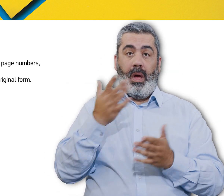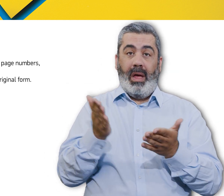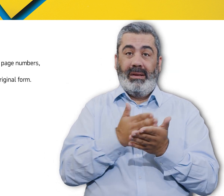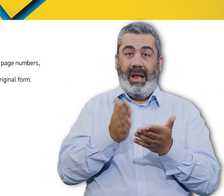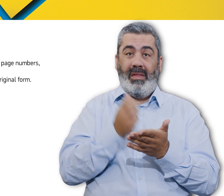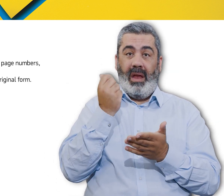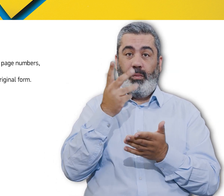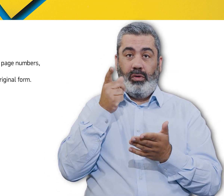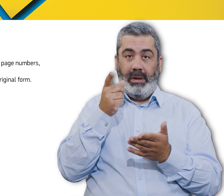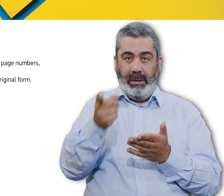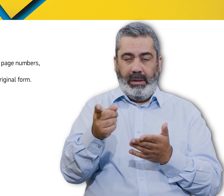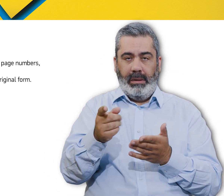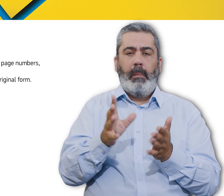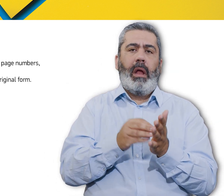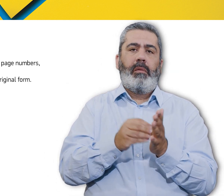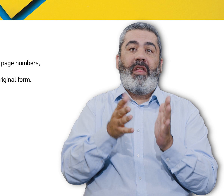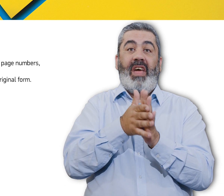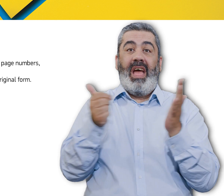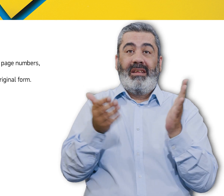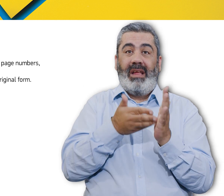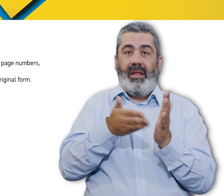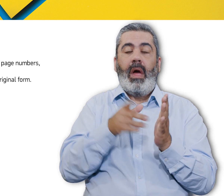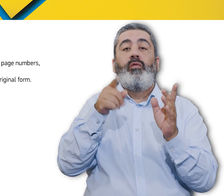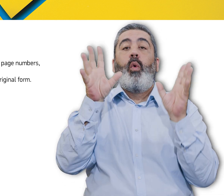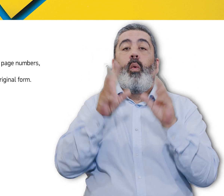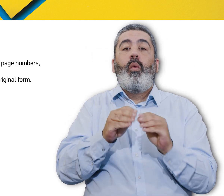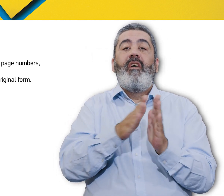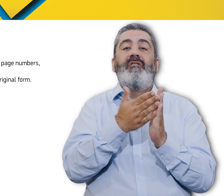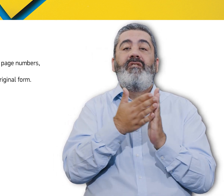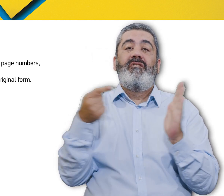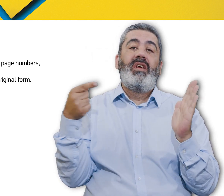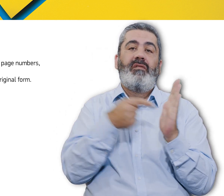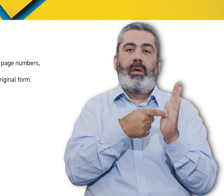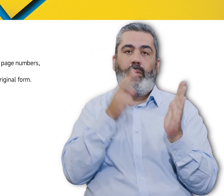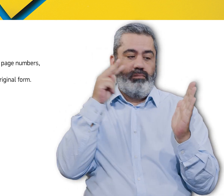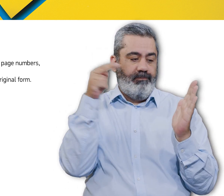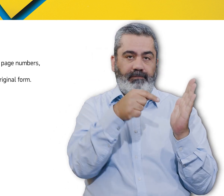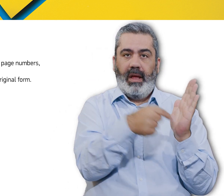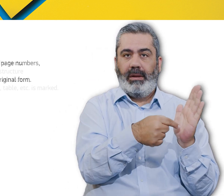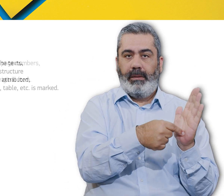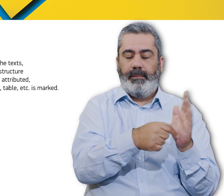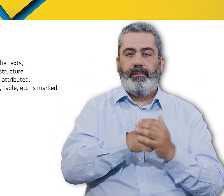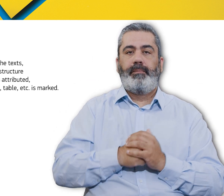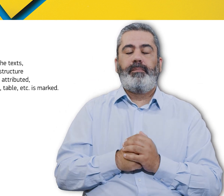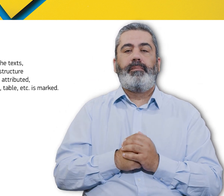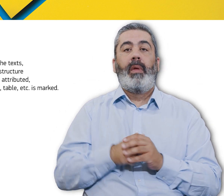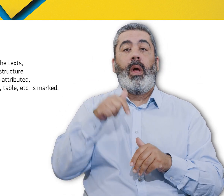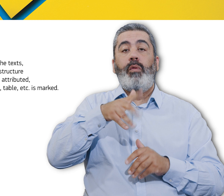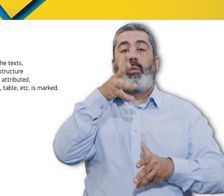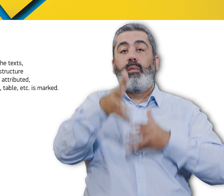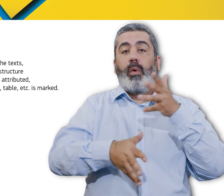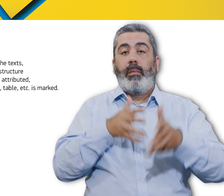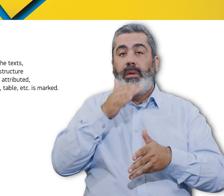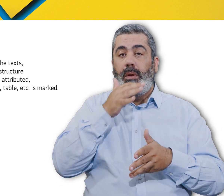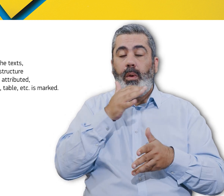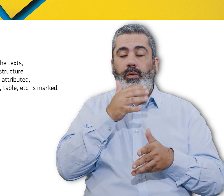numbers, for instance see page 16, these refer to the pagination of the original form. In the present